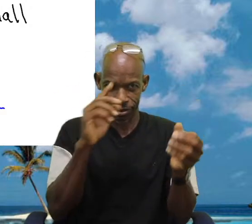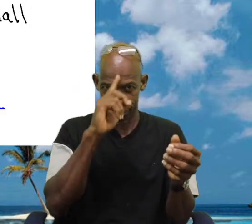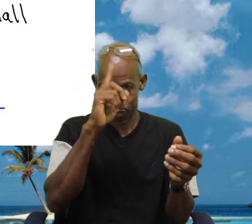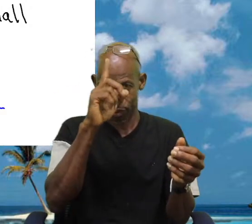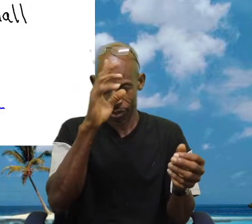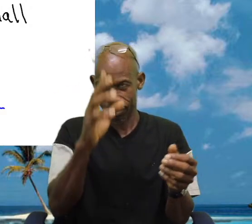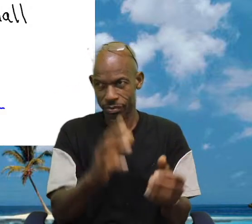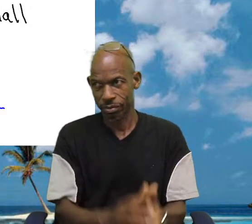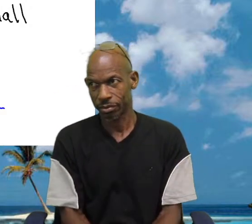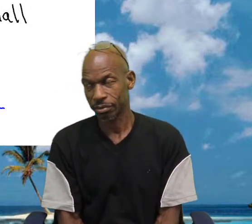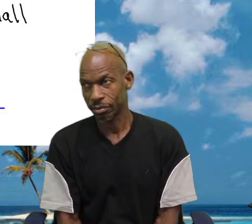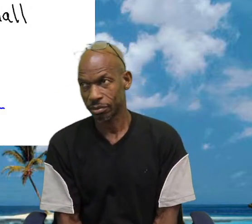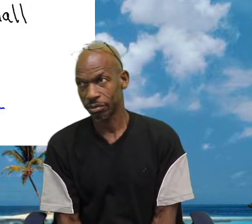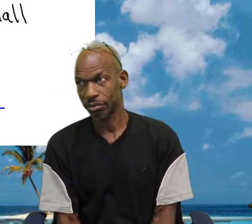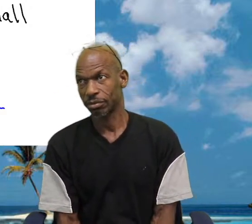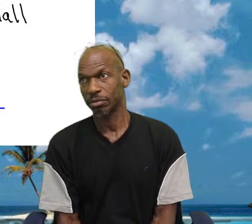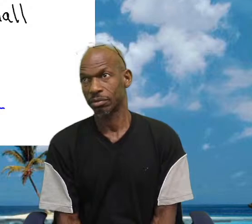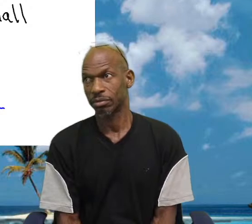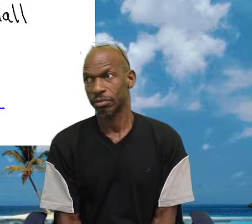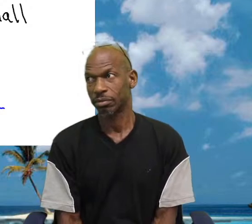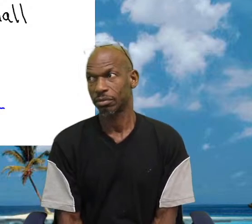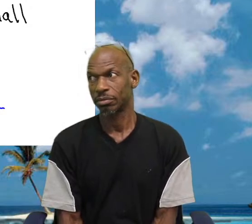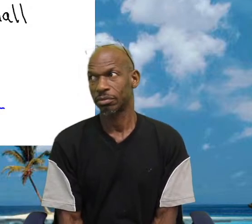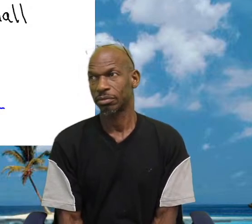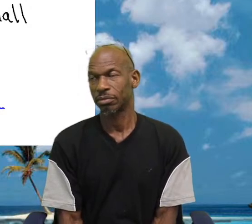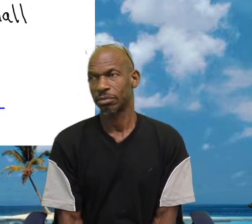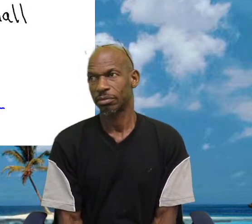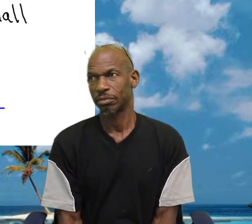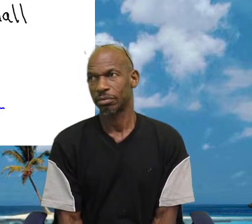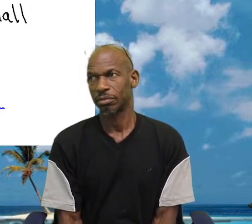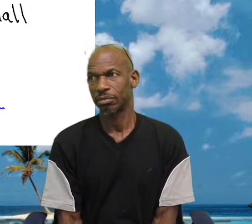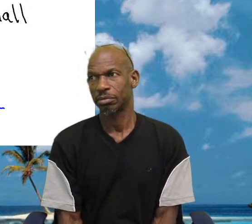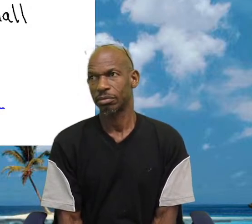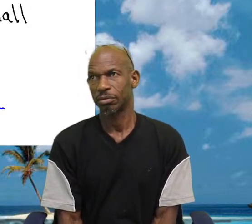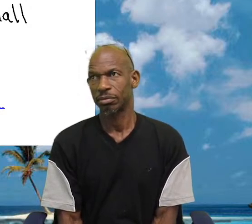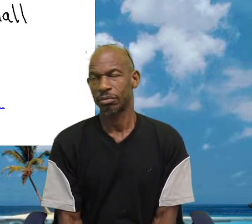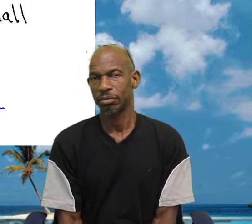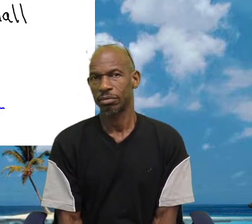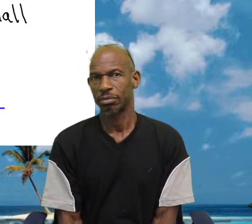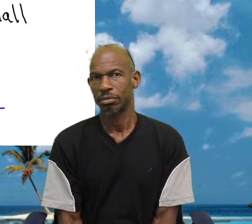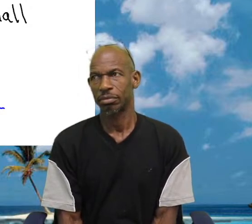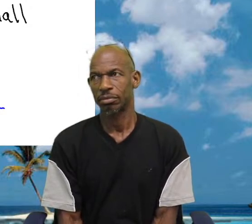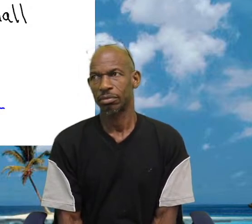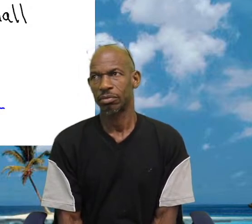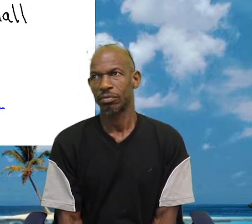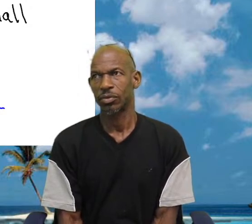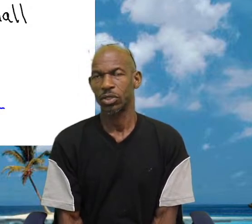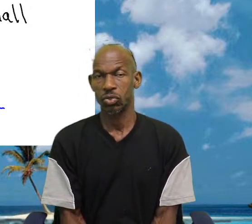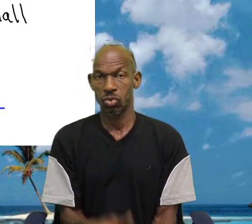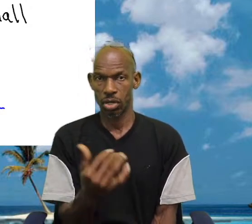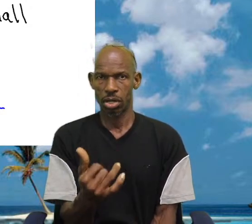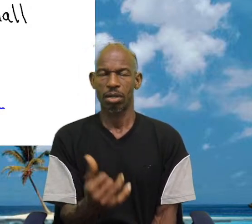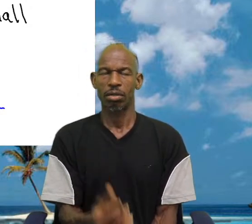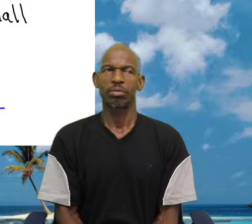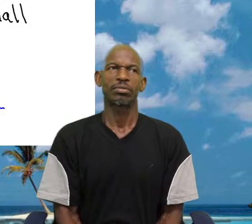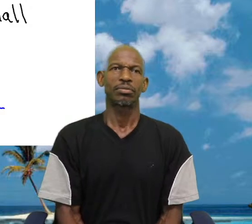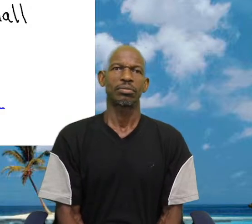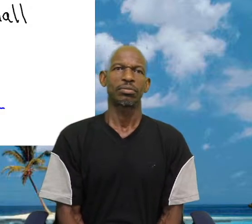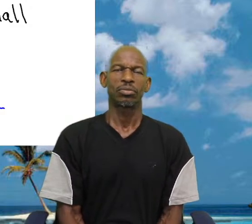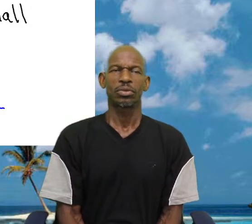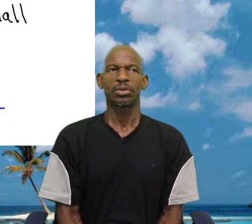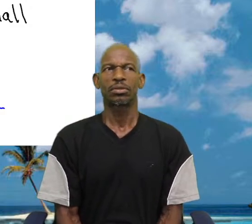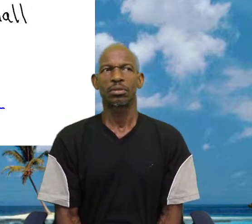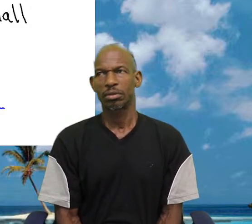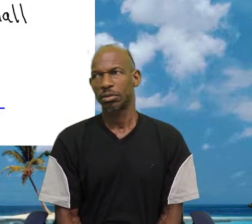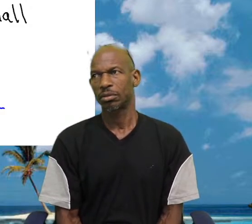I can put even, and let me just stay with one adjective, right? So let me say, so we have